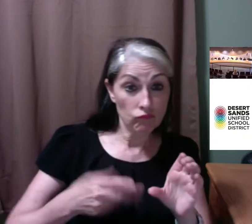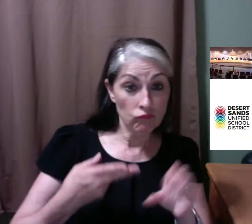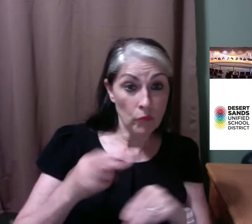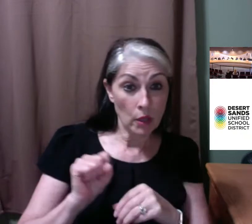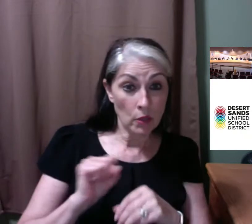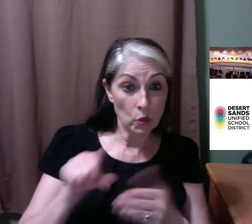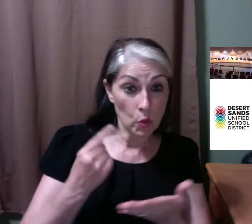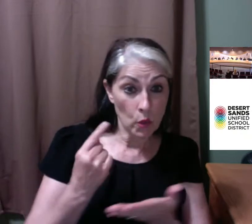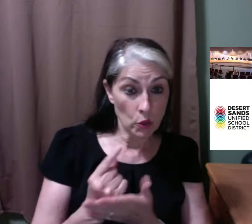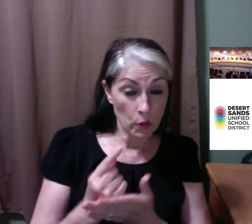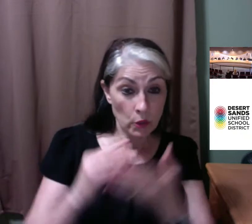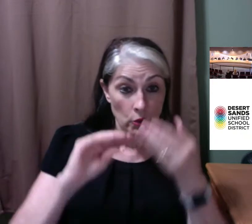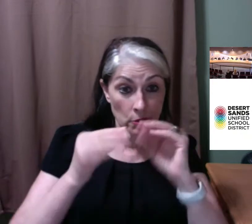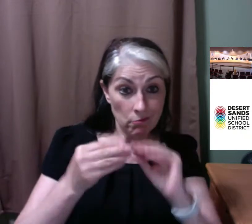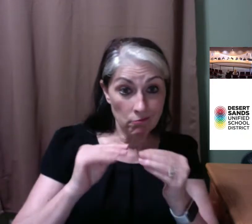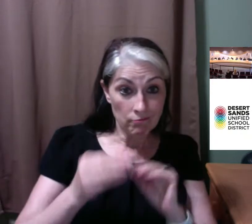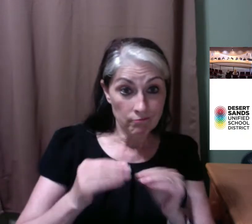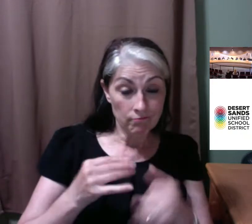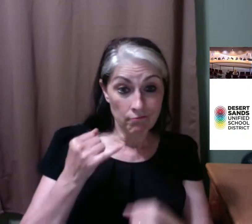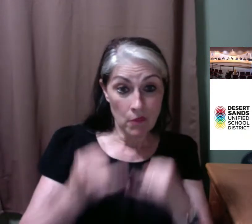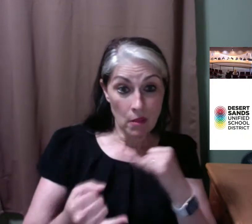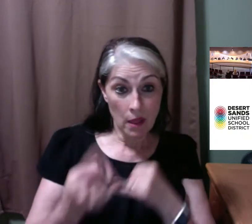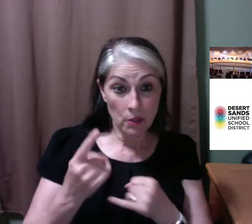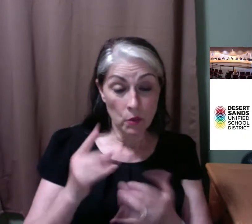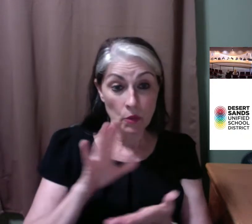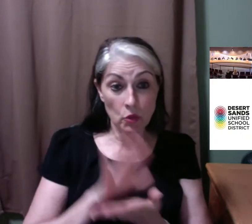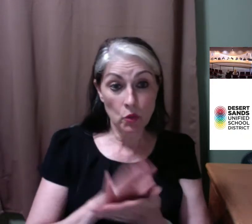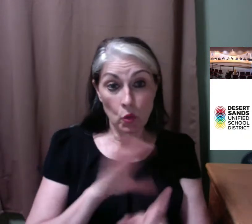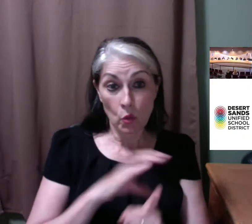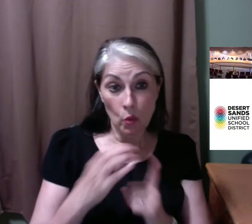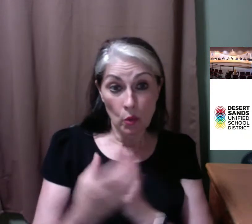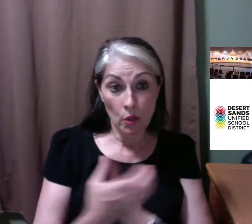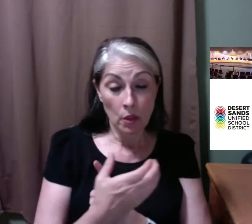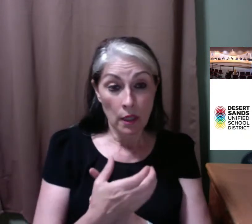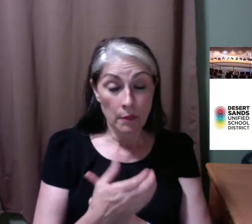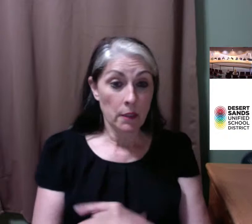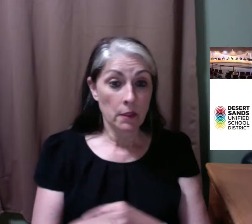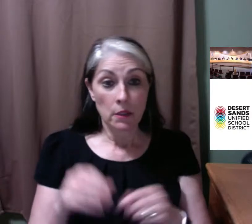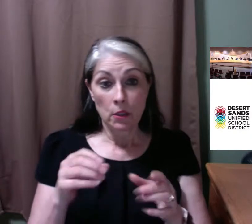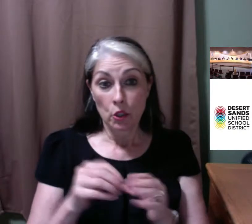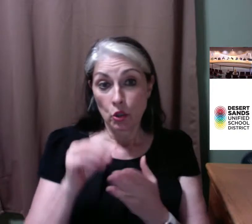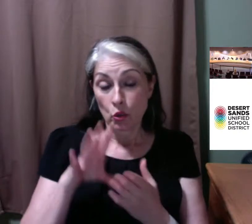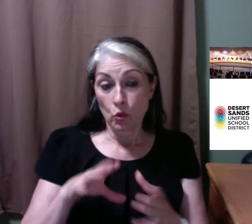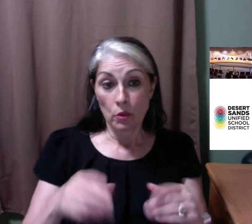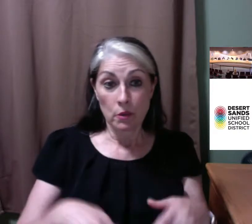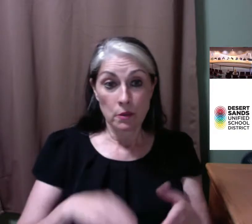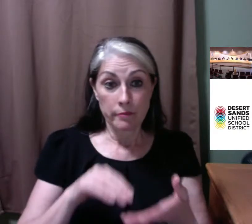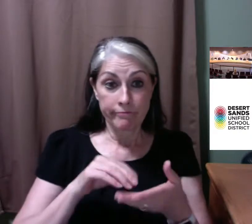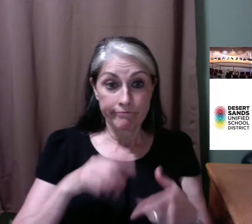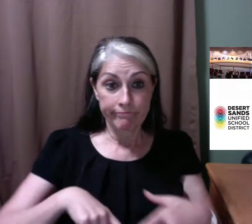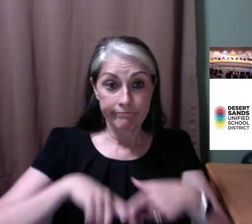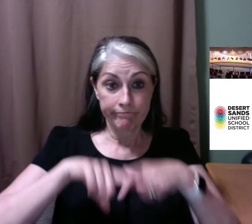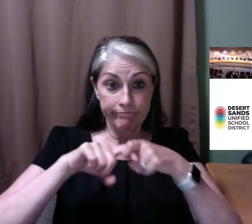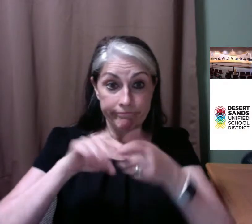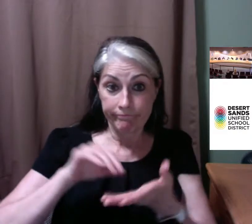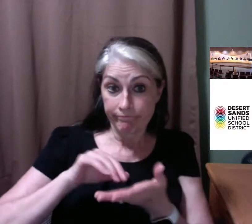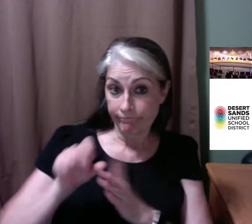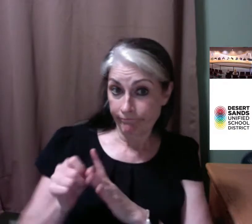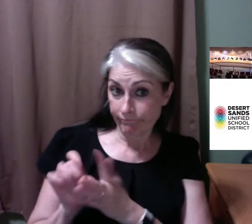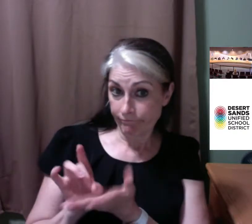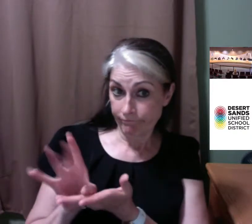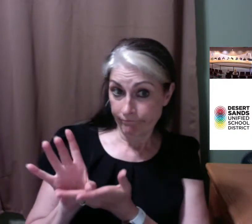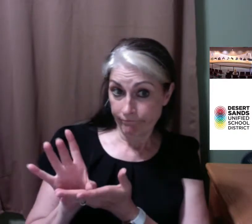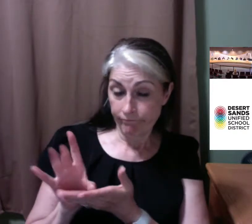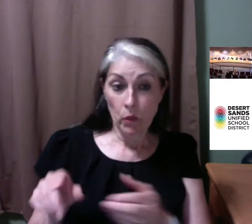school graduation rates. And the last one, school climate, is measured by student suspension and expulsion rates, and other local